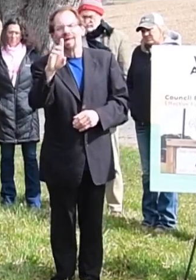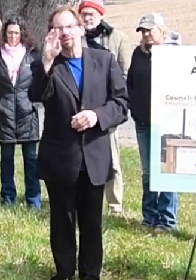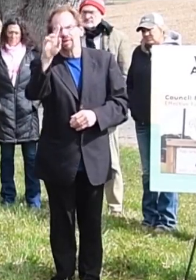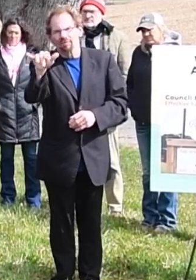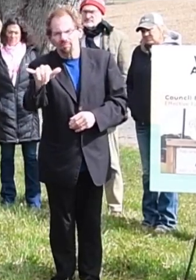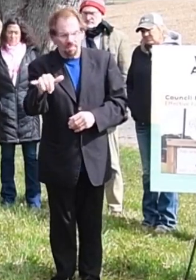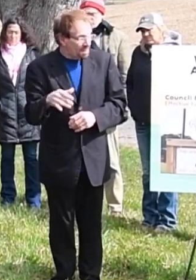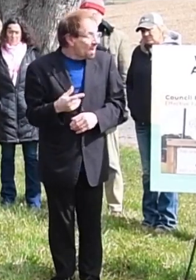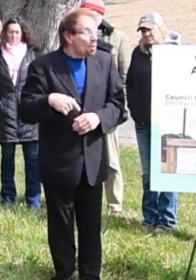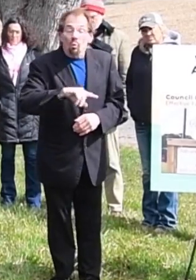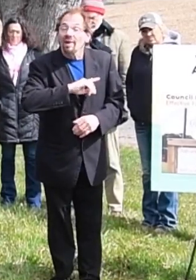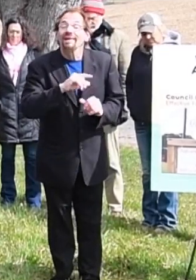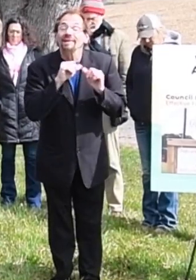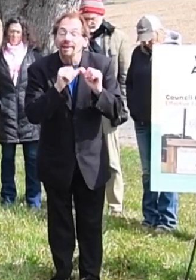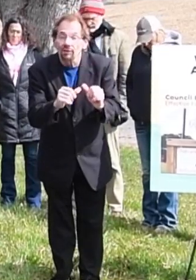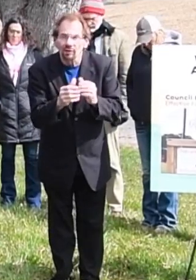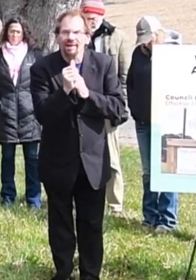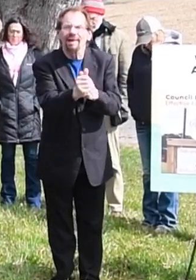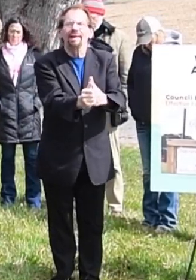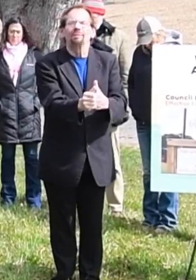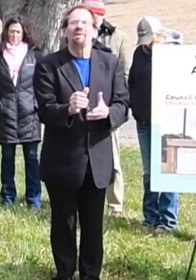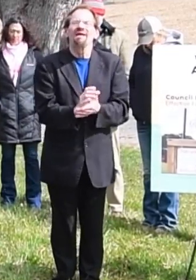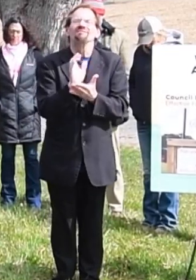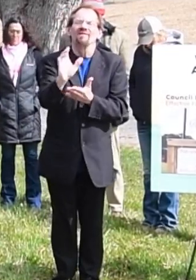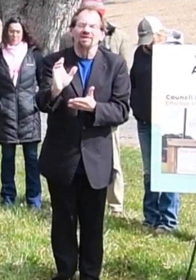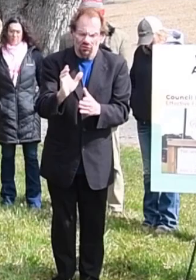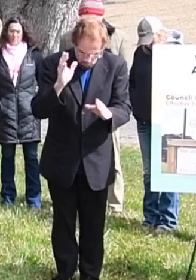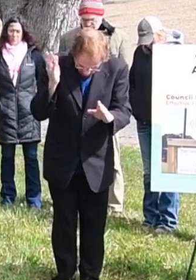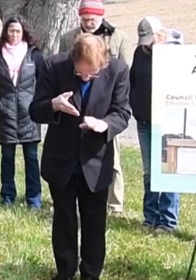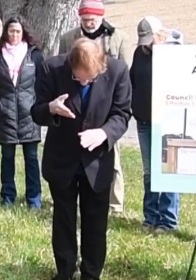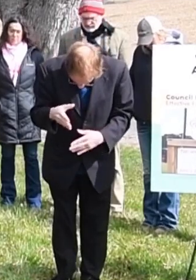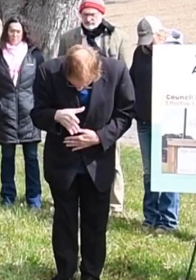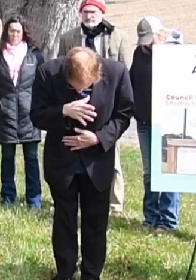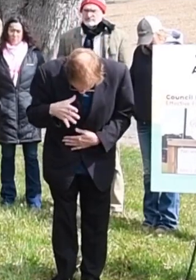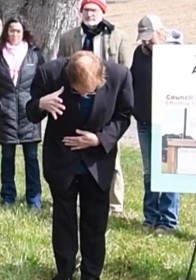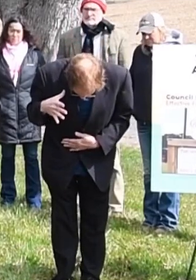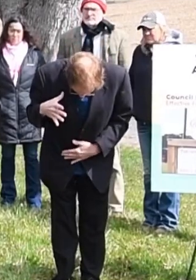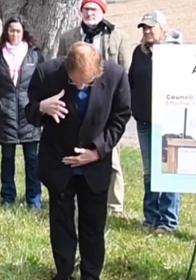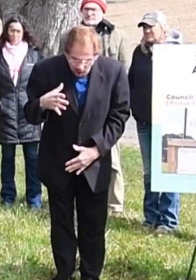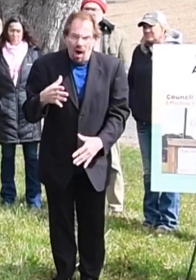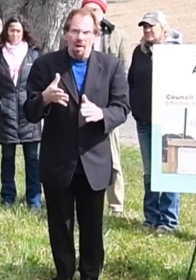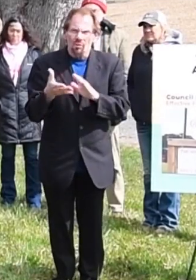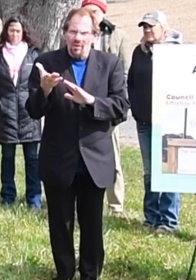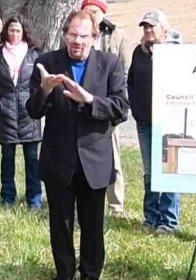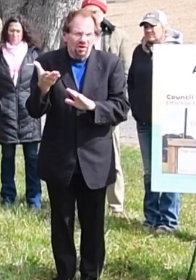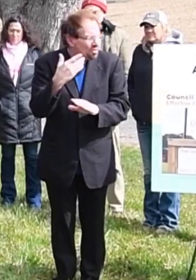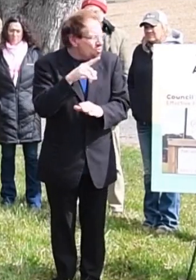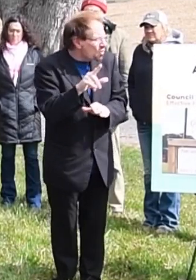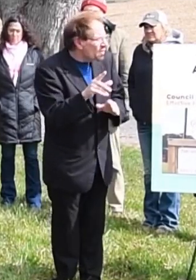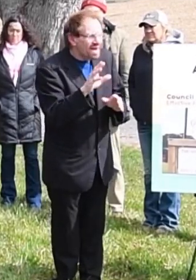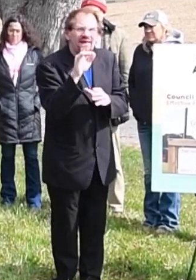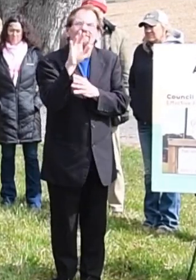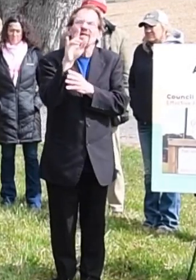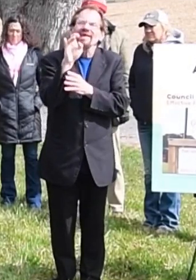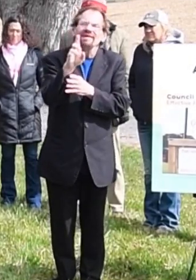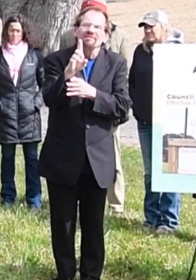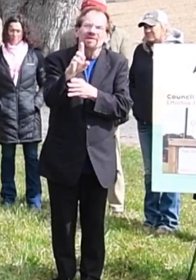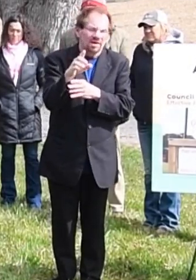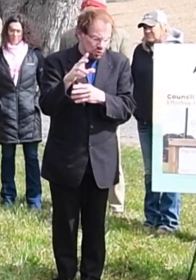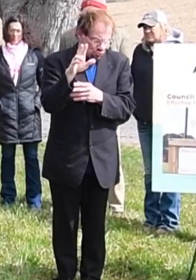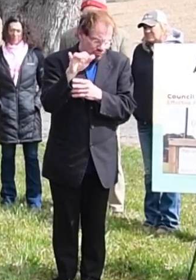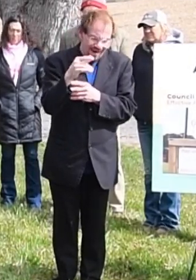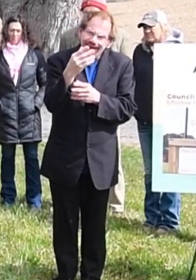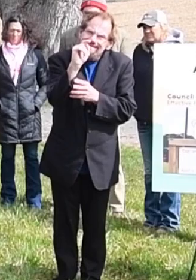by investing directly in our farm operations through innovative grant programs that help growers embrace new